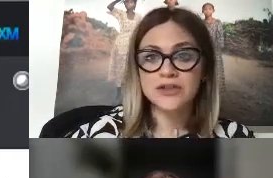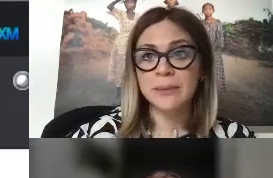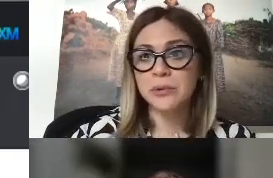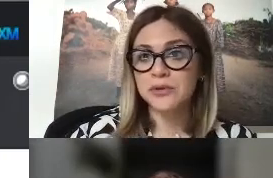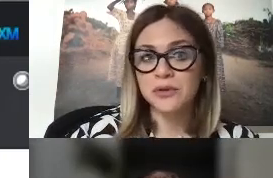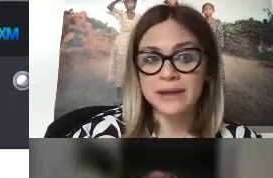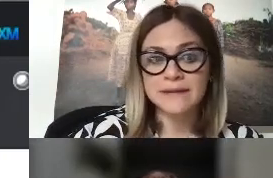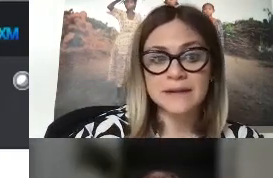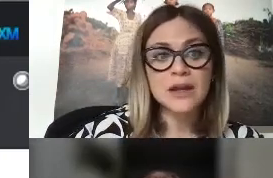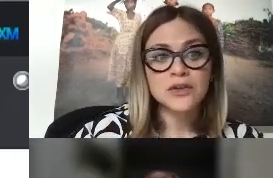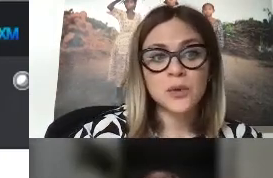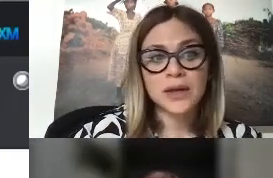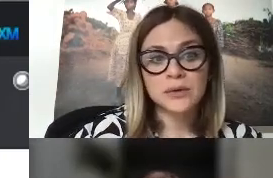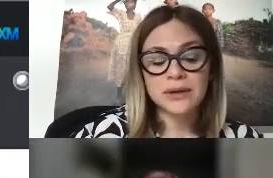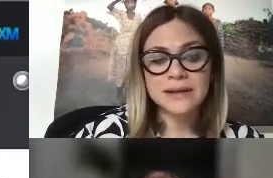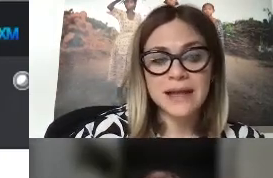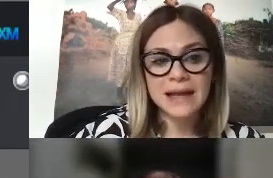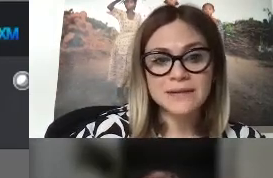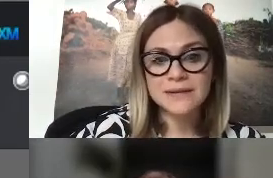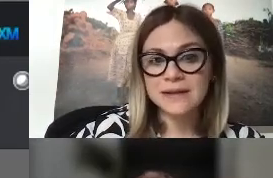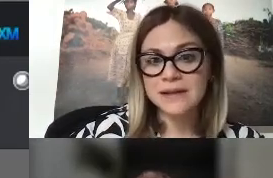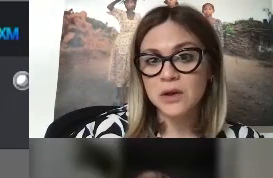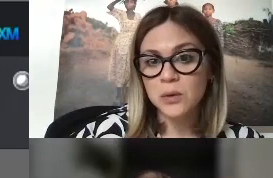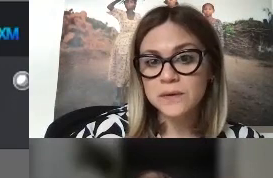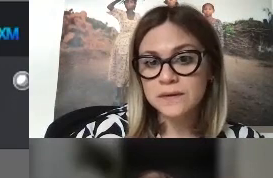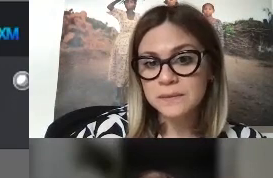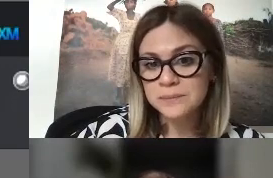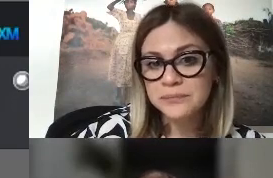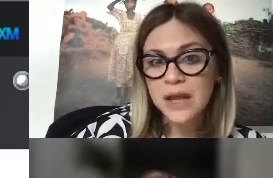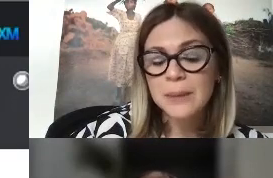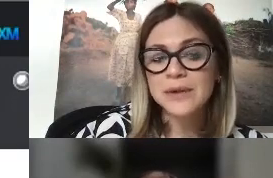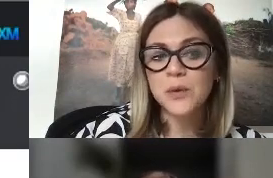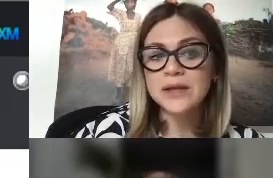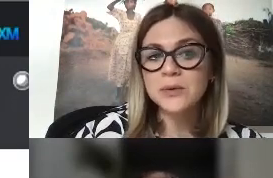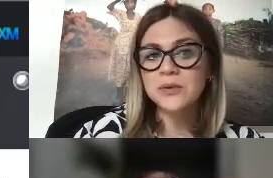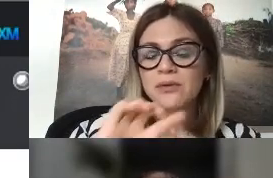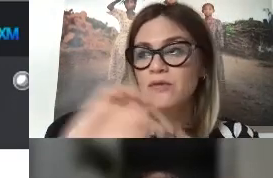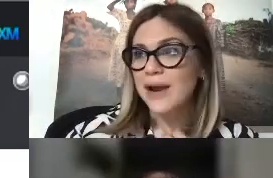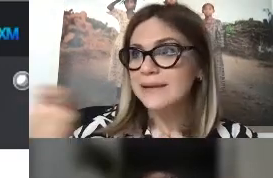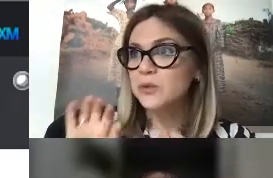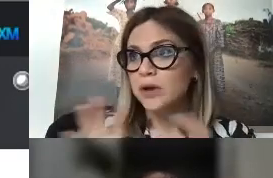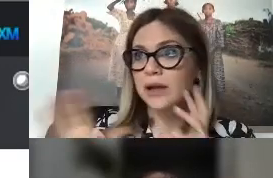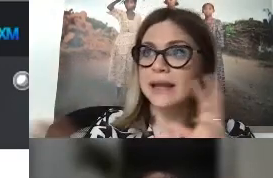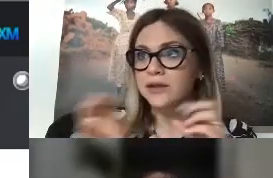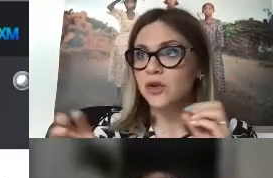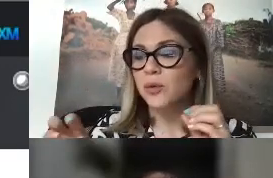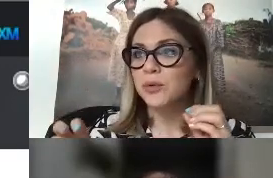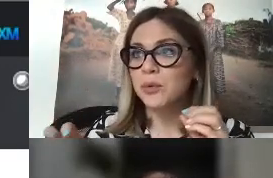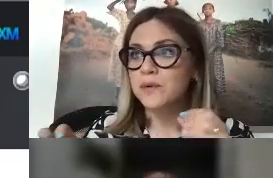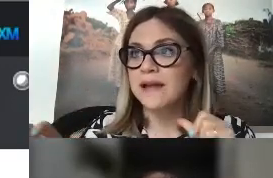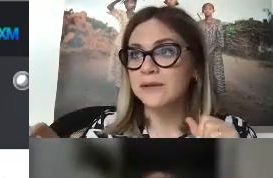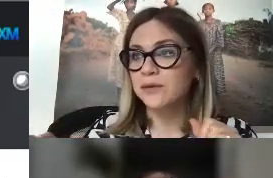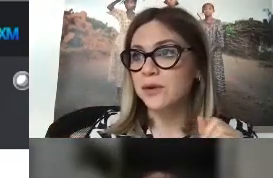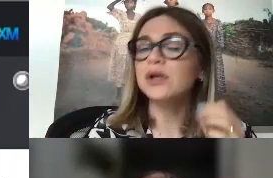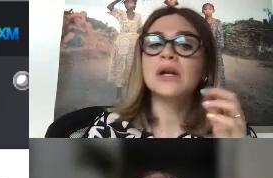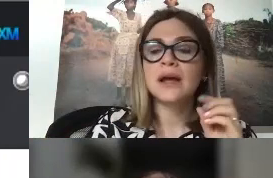to the Jamboard already, you can already add sticky notes. But when you write like your